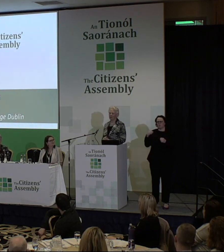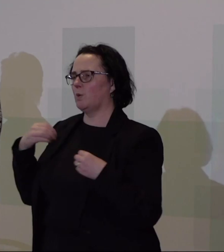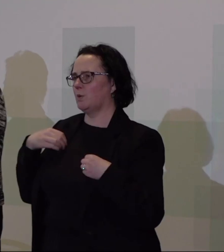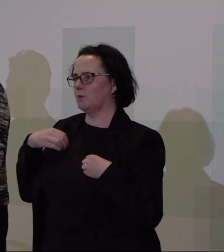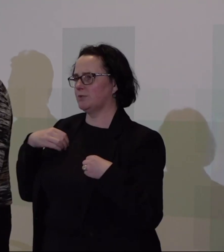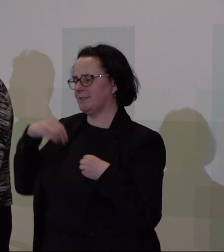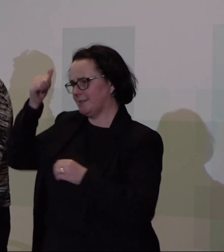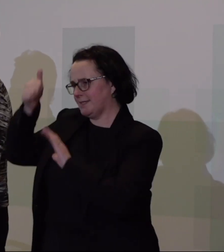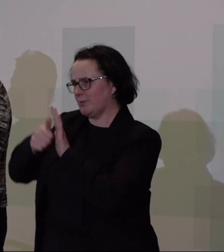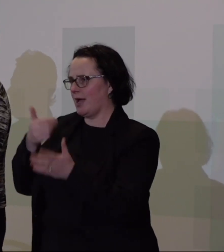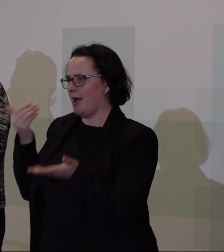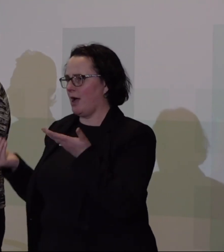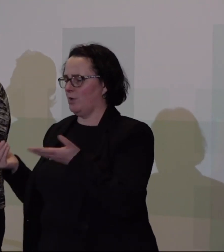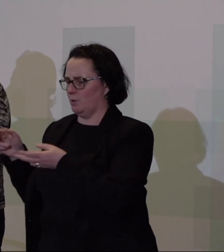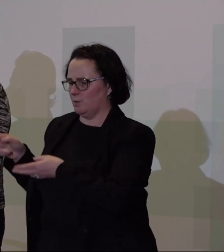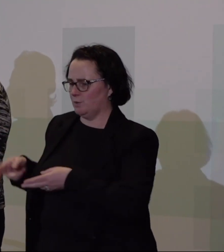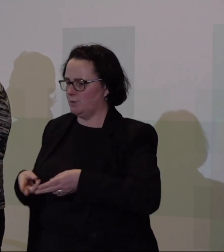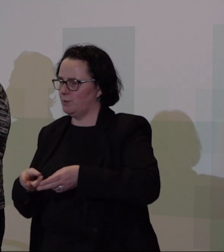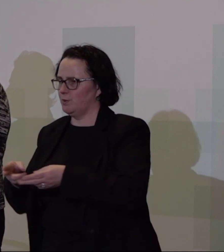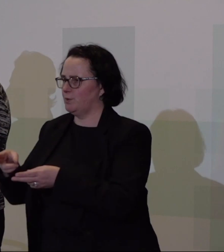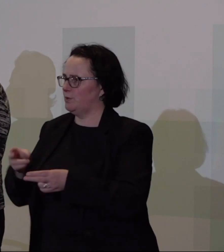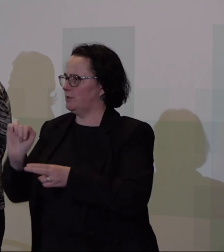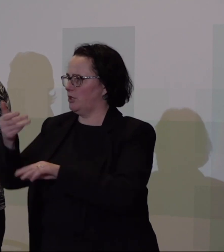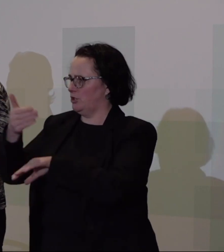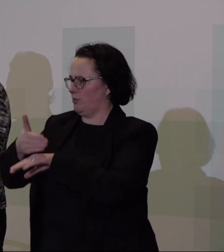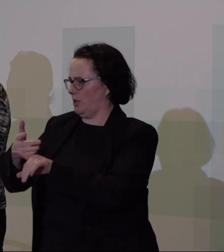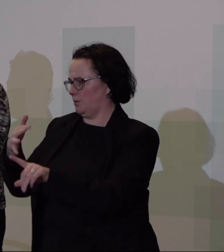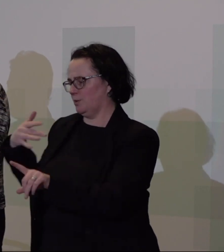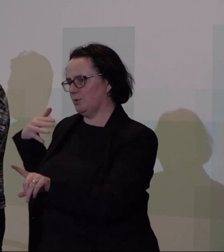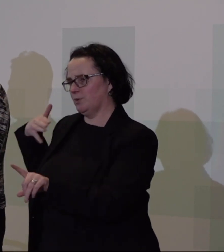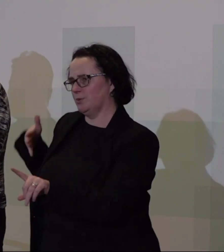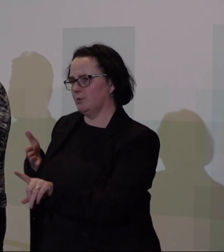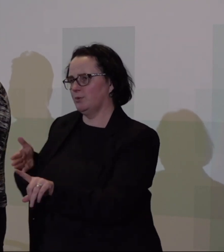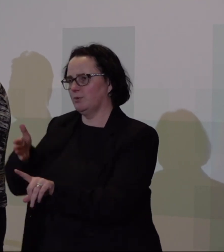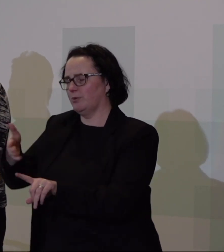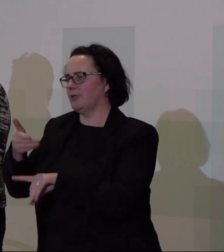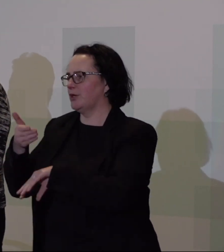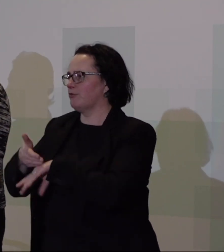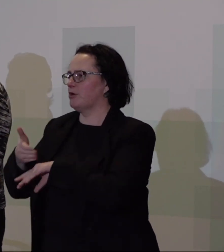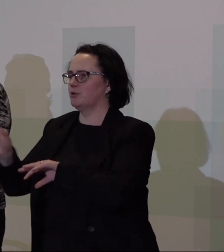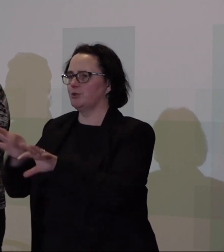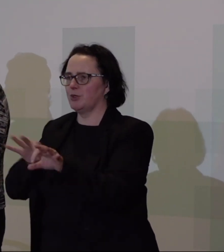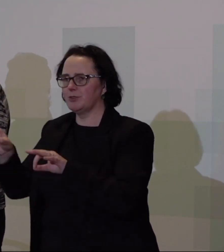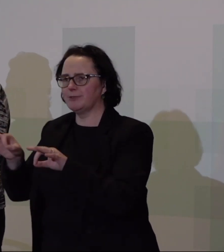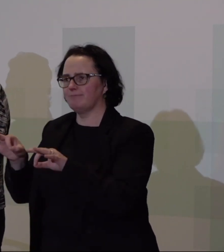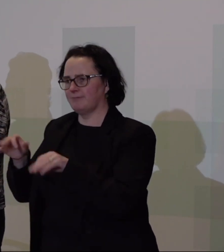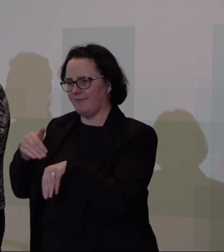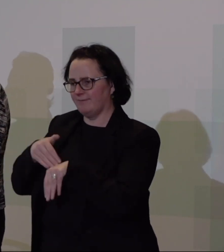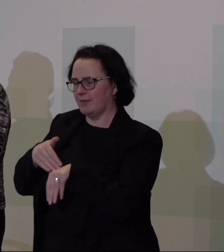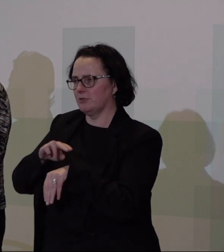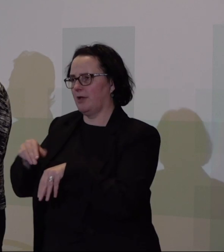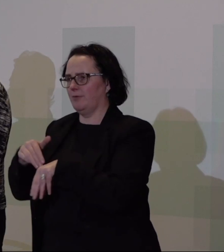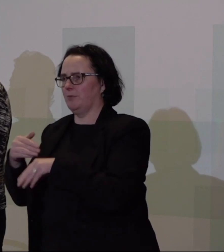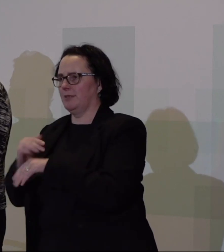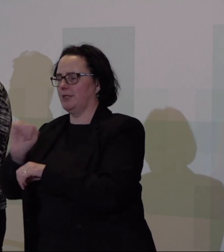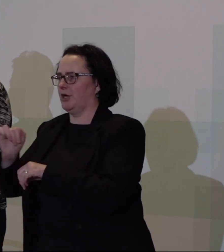pathways, their own experience, and of how the jobs that they are in and the career choices they made are and are not affected by their gender. And I